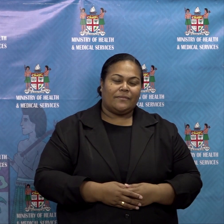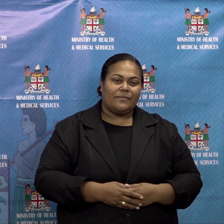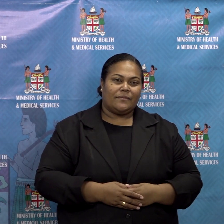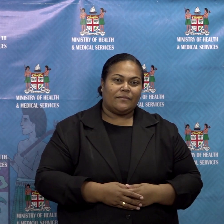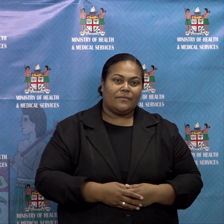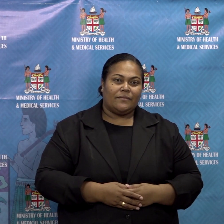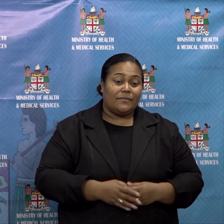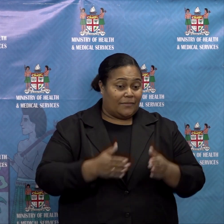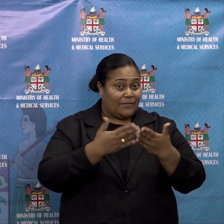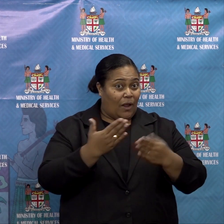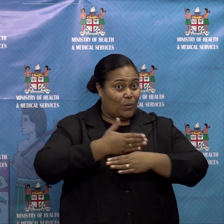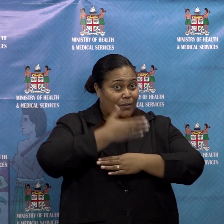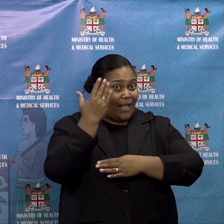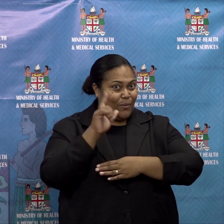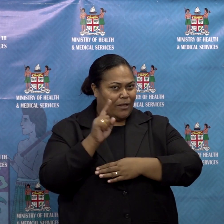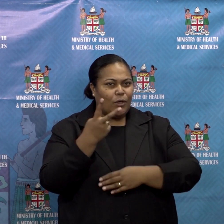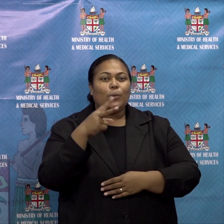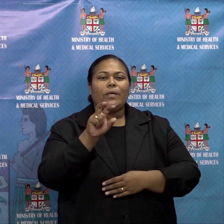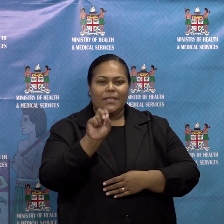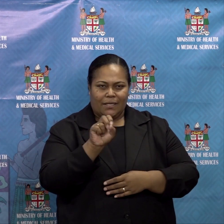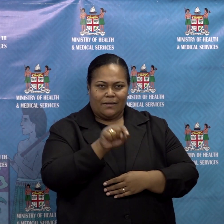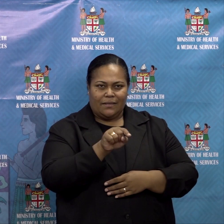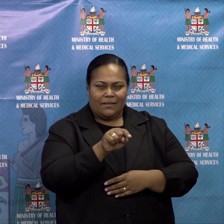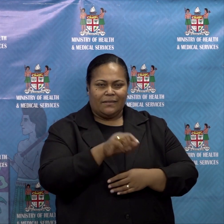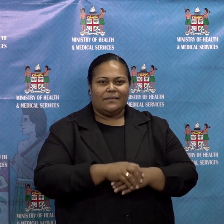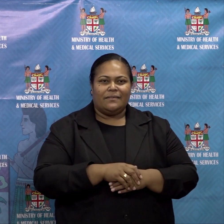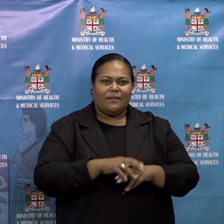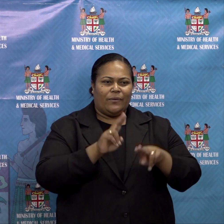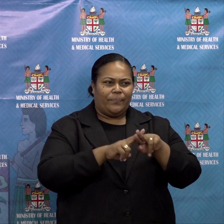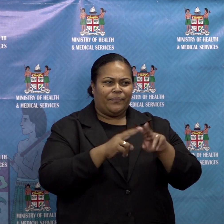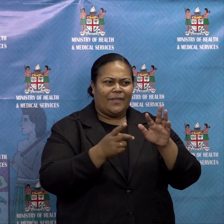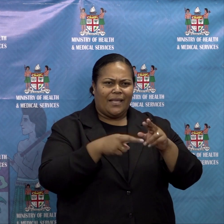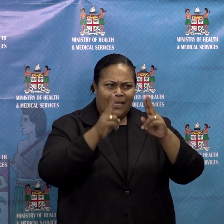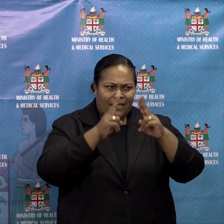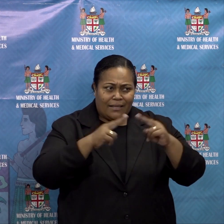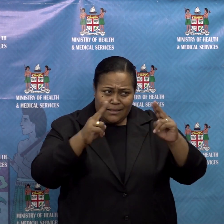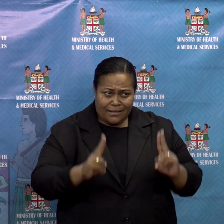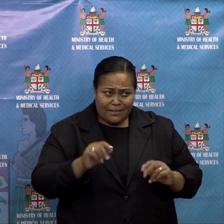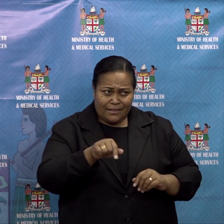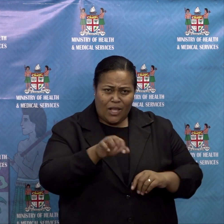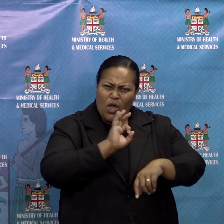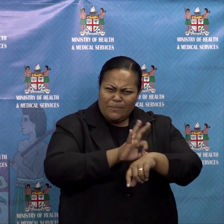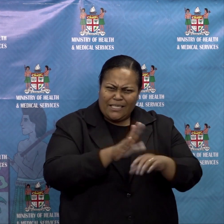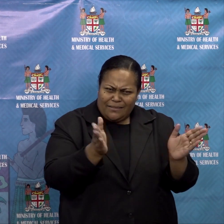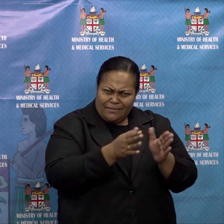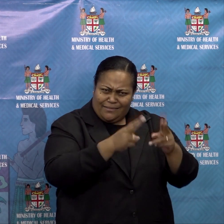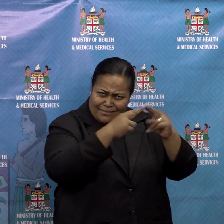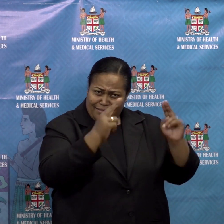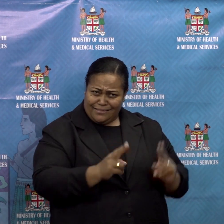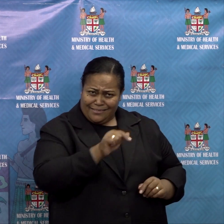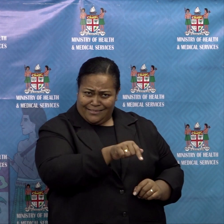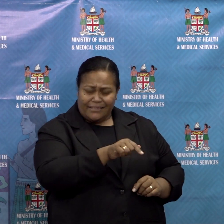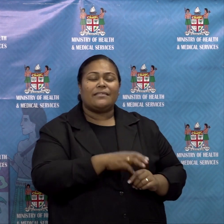is day 20 of the operations of the FEMAT field hospital. To date, some